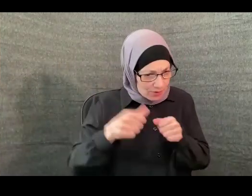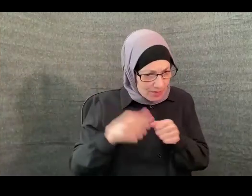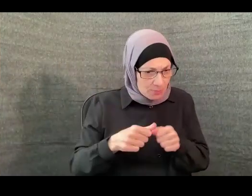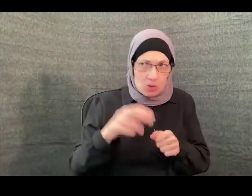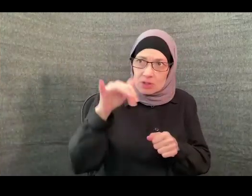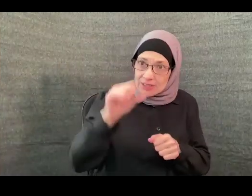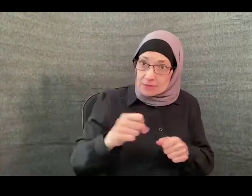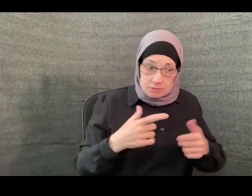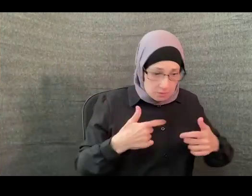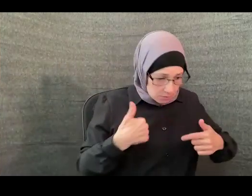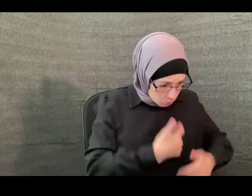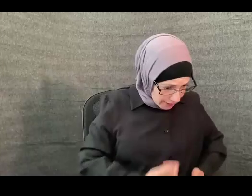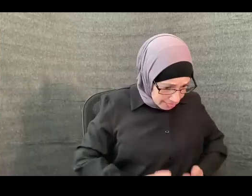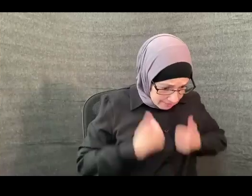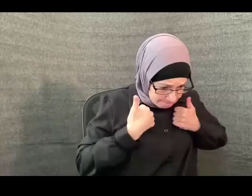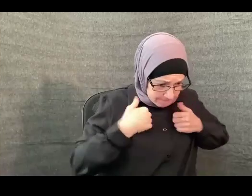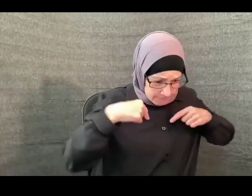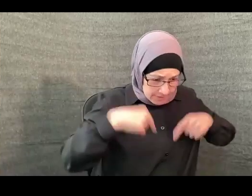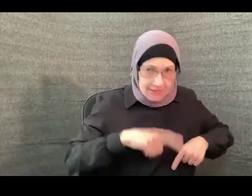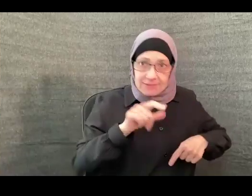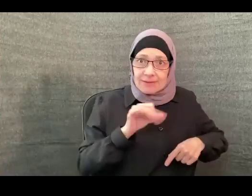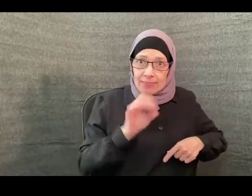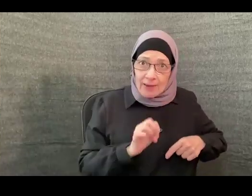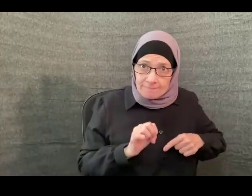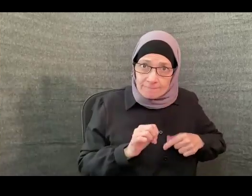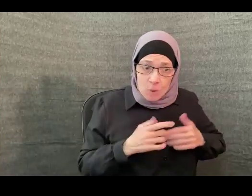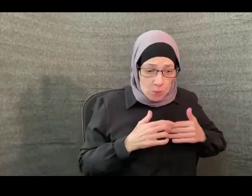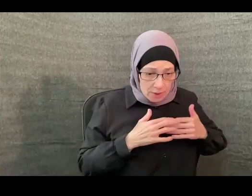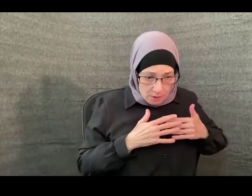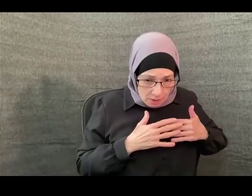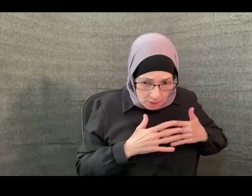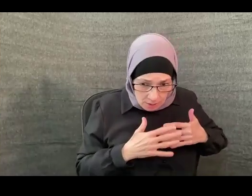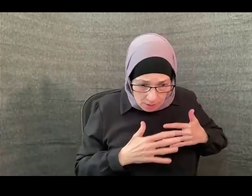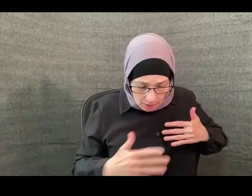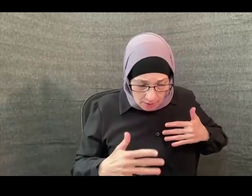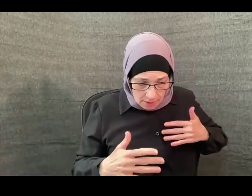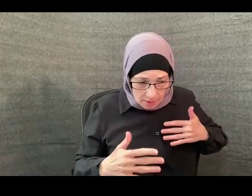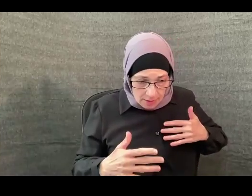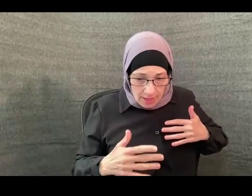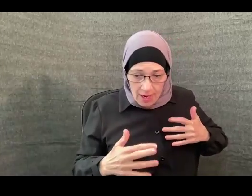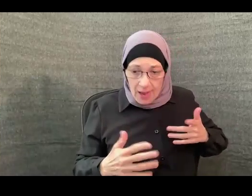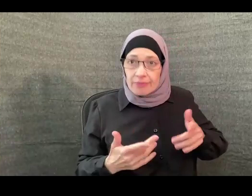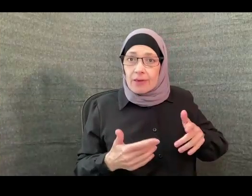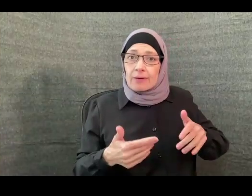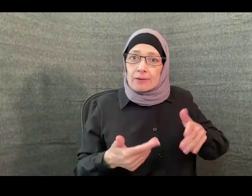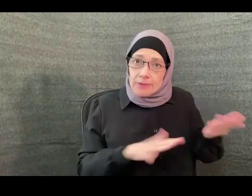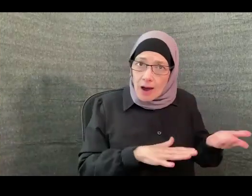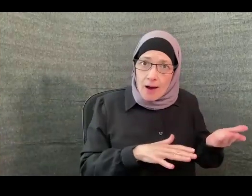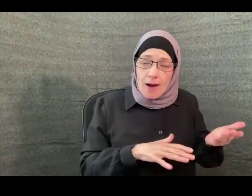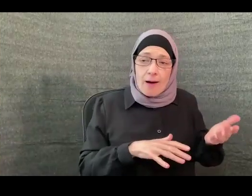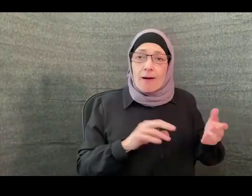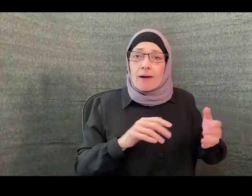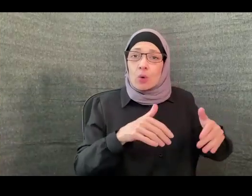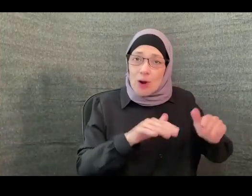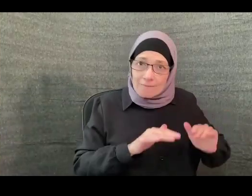life that will be the last day to be ever called tomorrow. Because on